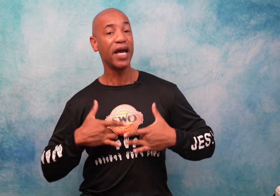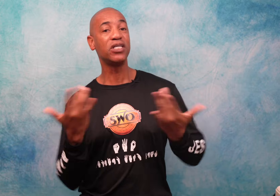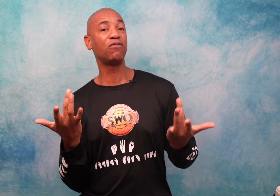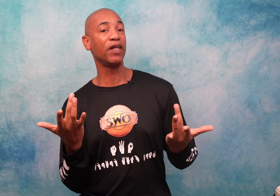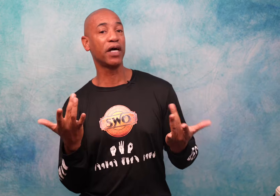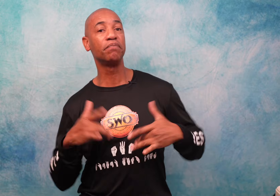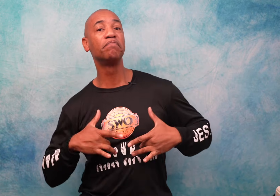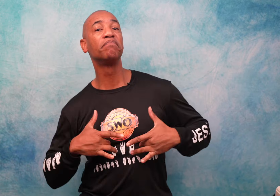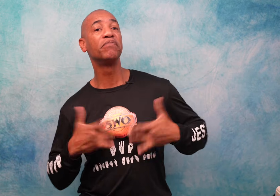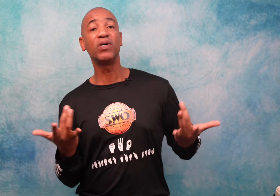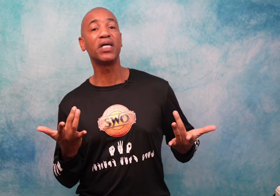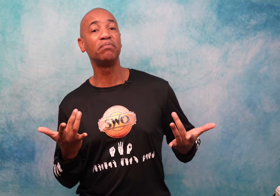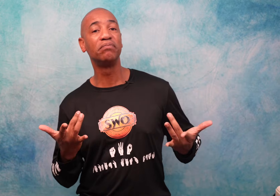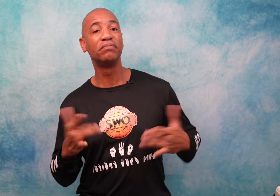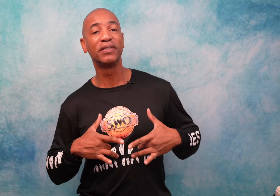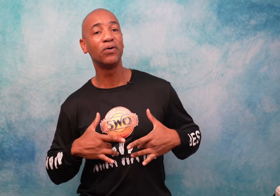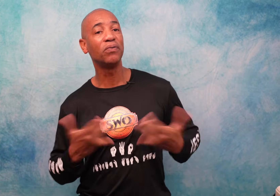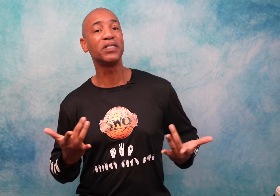just flick up. What's up? What's up?